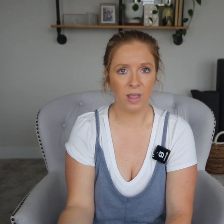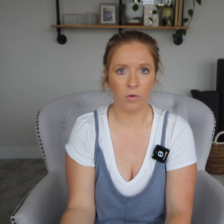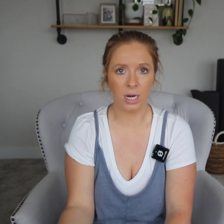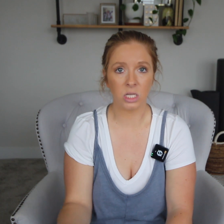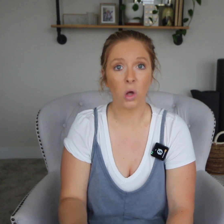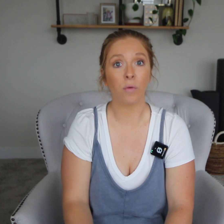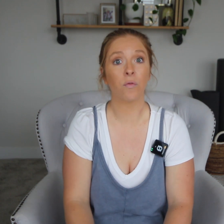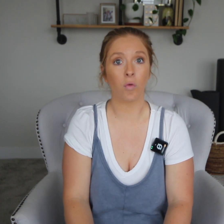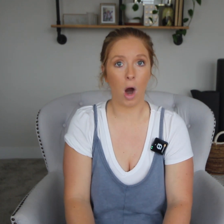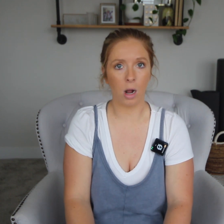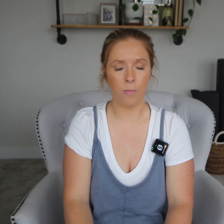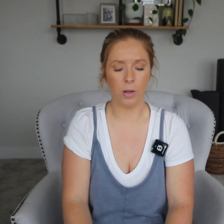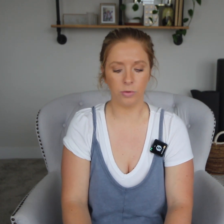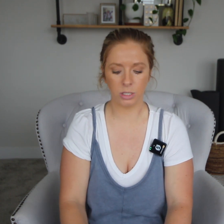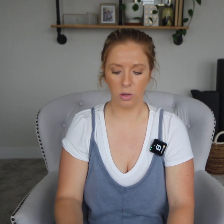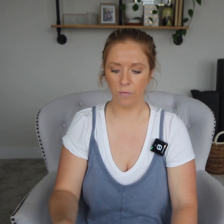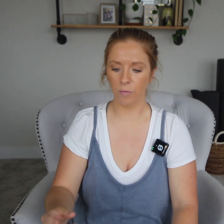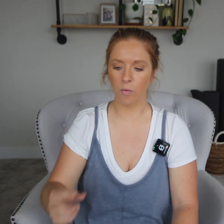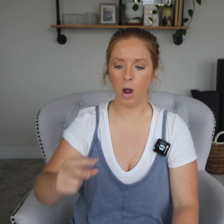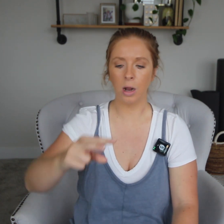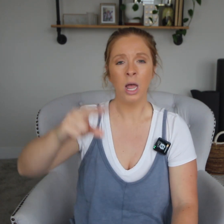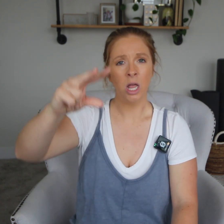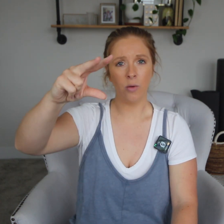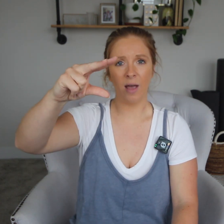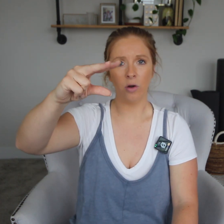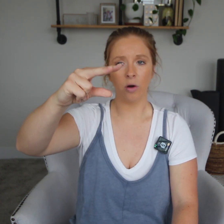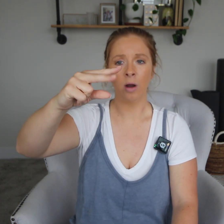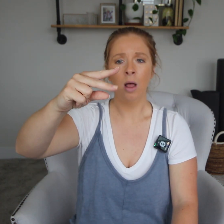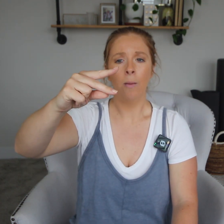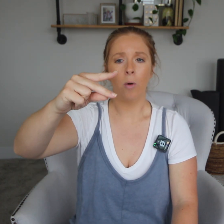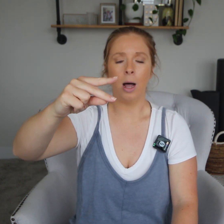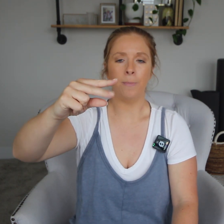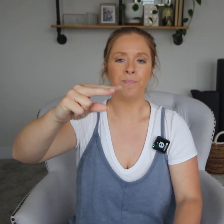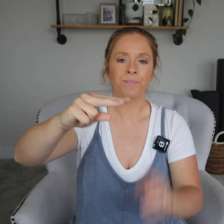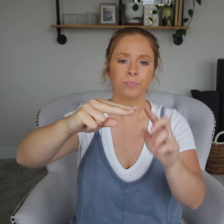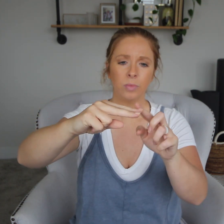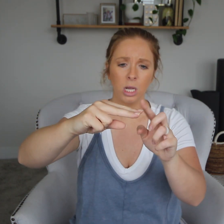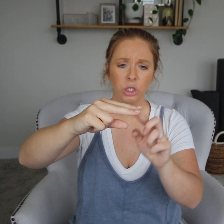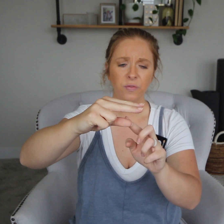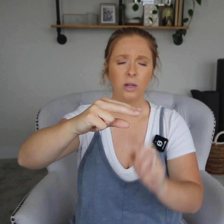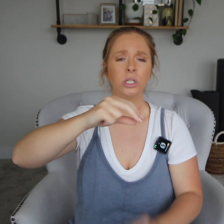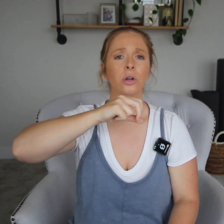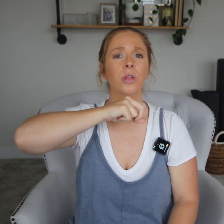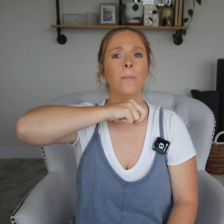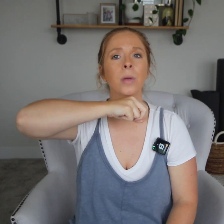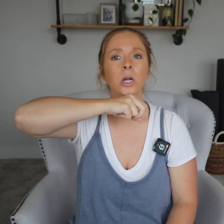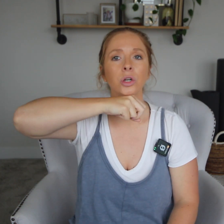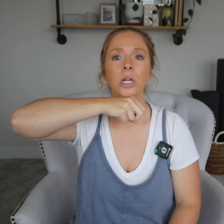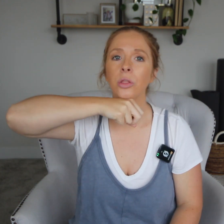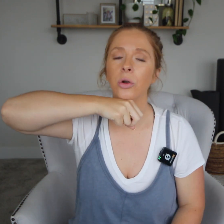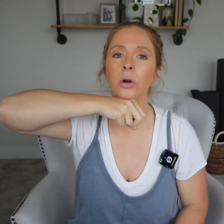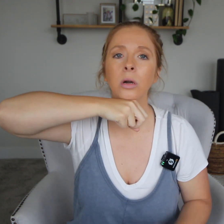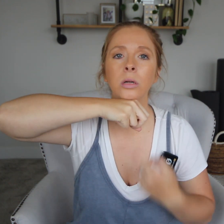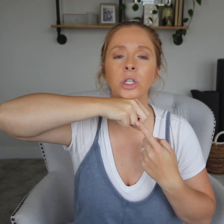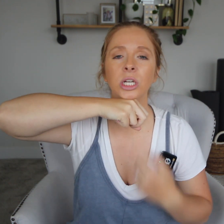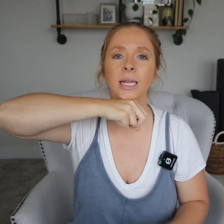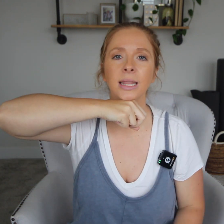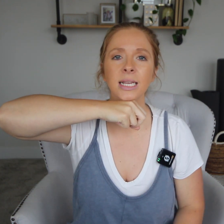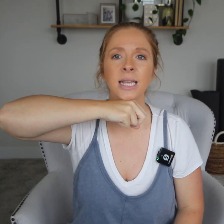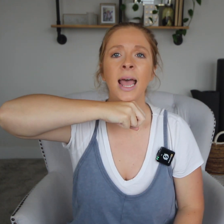favorite, is called frog pose. So for frog, you have your 2 fingers and your thumb underneath your chin like this,